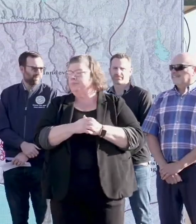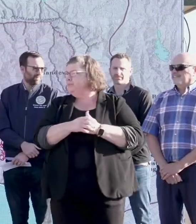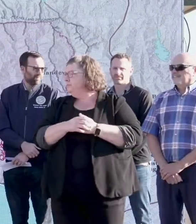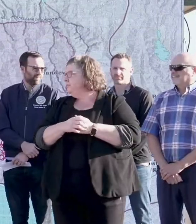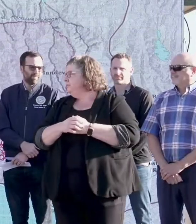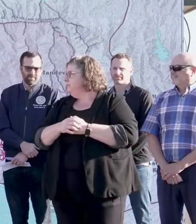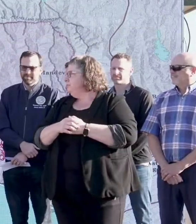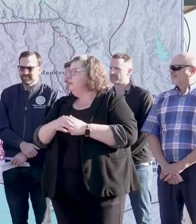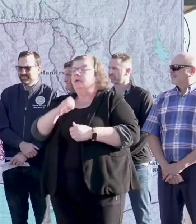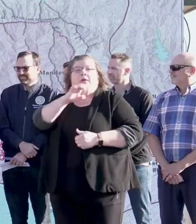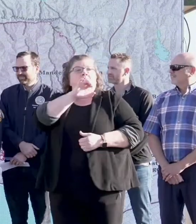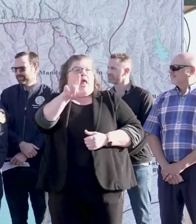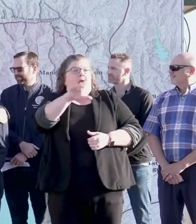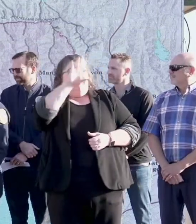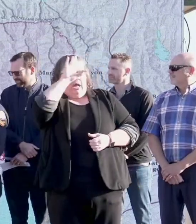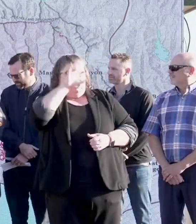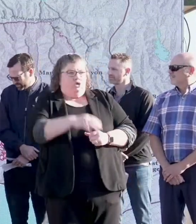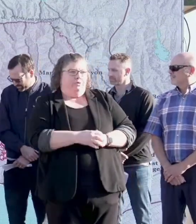CAL FIRE.